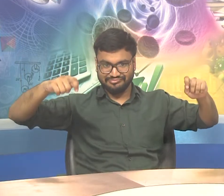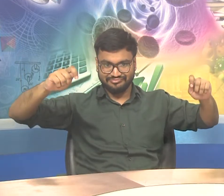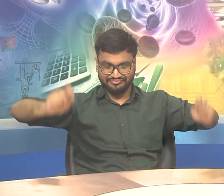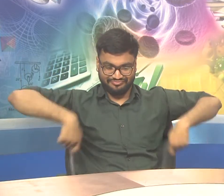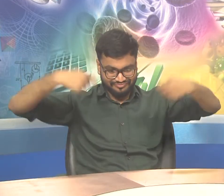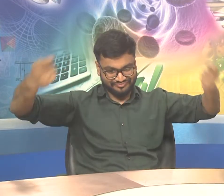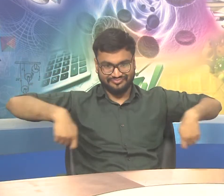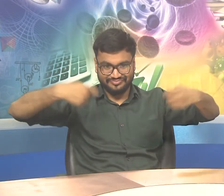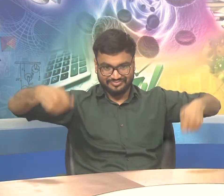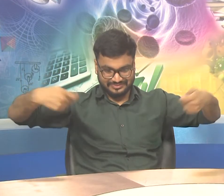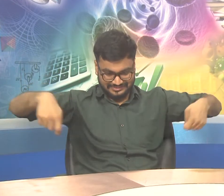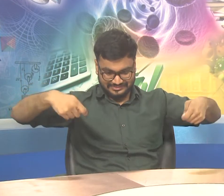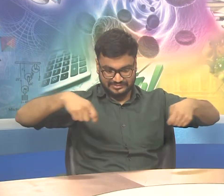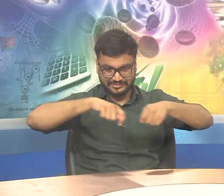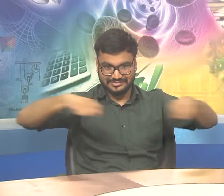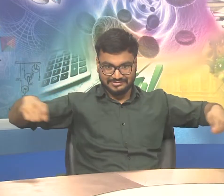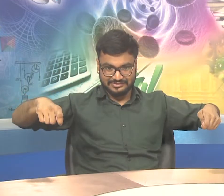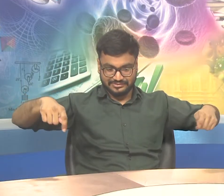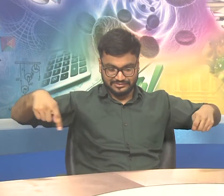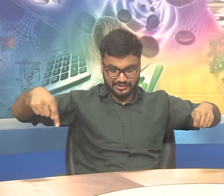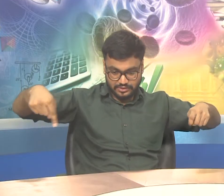like vibrating string,